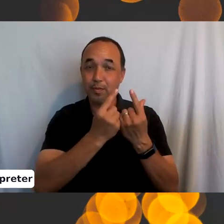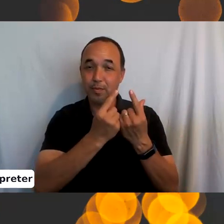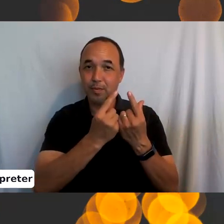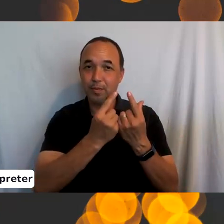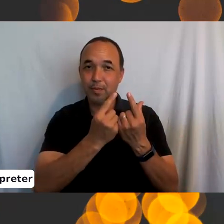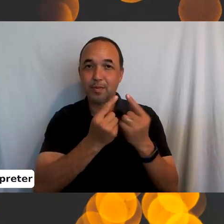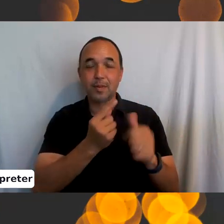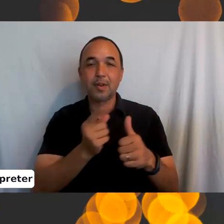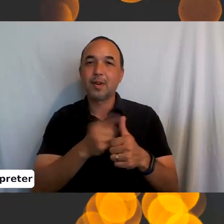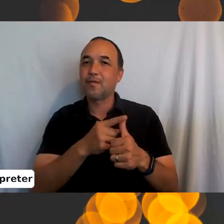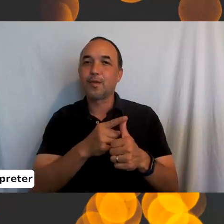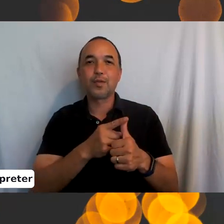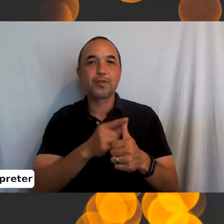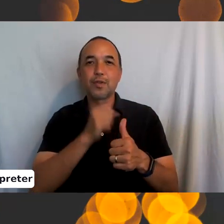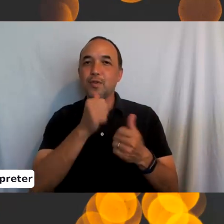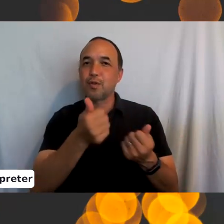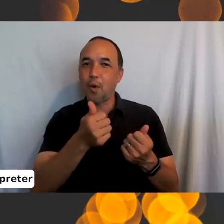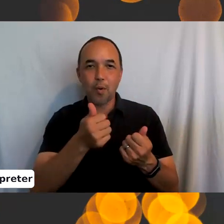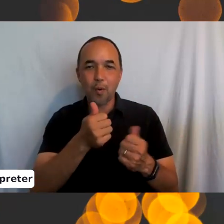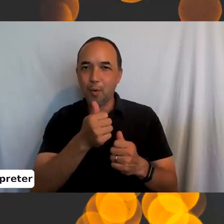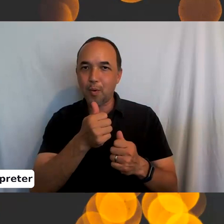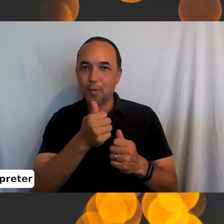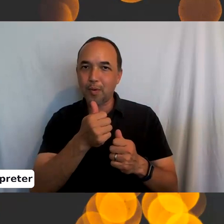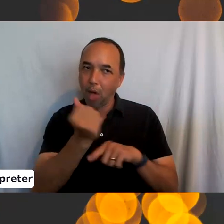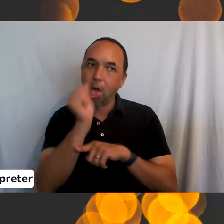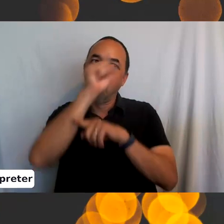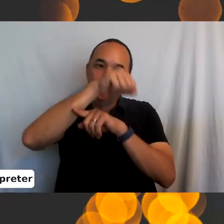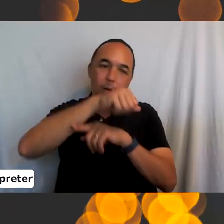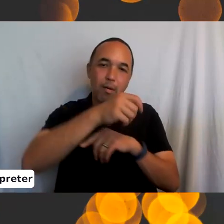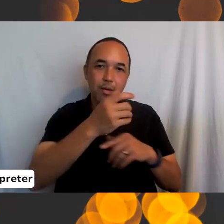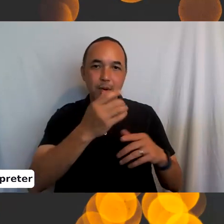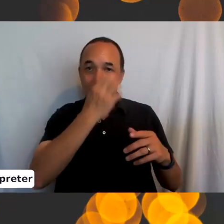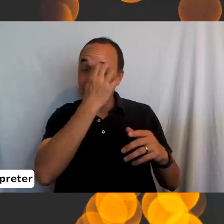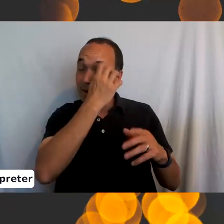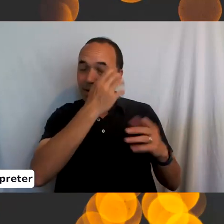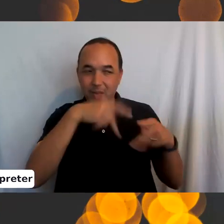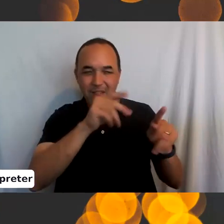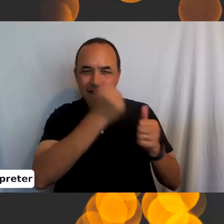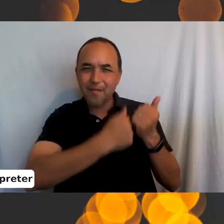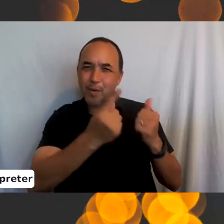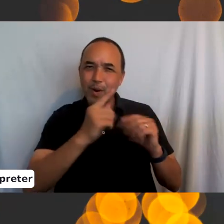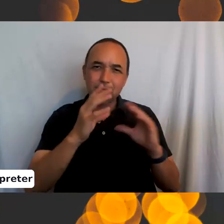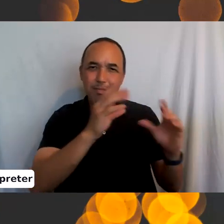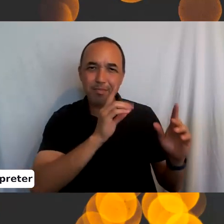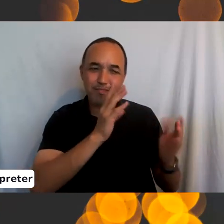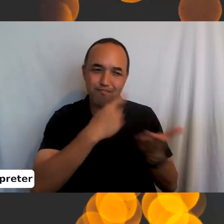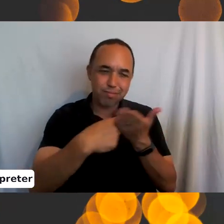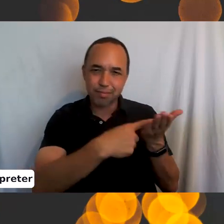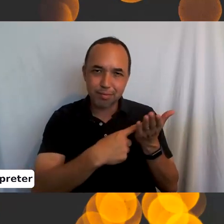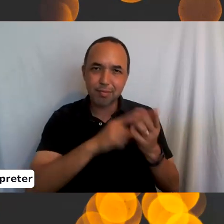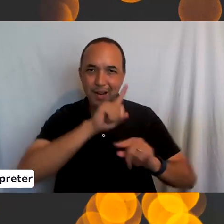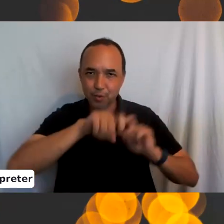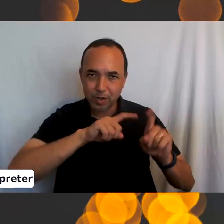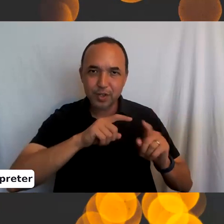the investigation. Let everybody have their chance to ask questions and bring forth ideas, right? Because you never know who's going to have like the